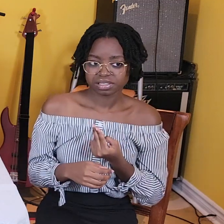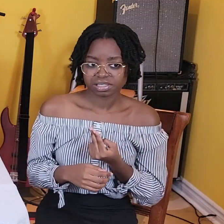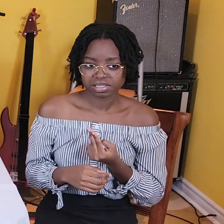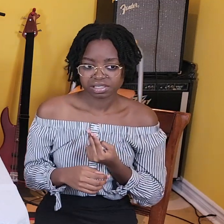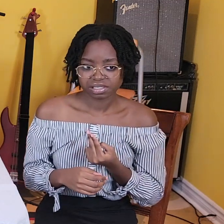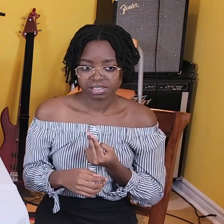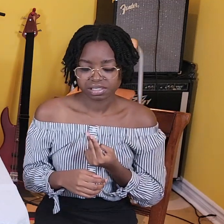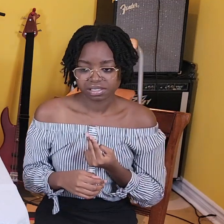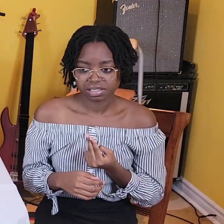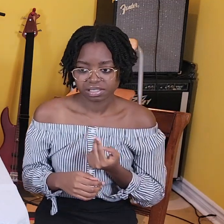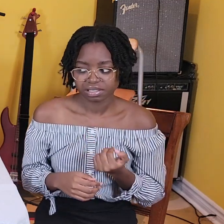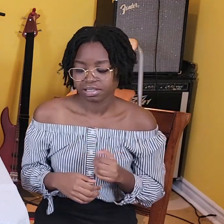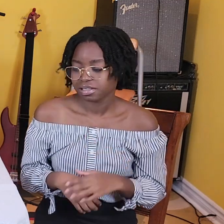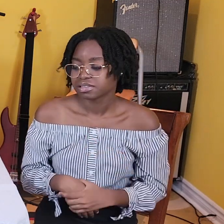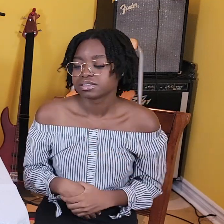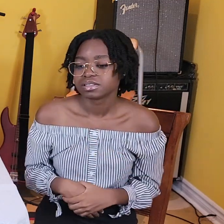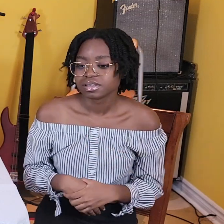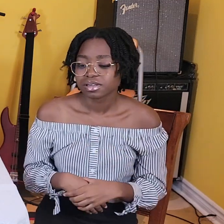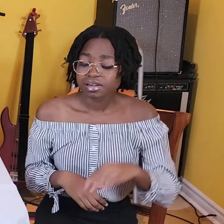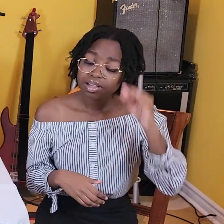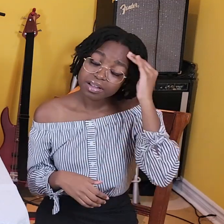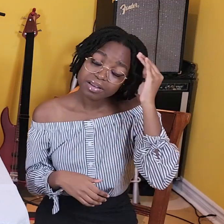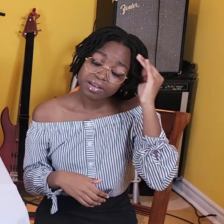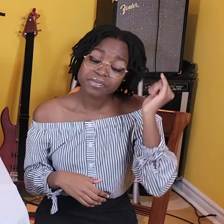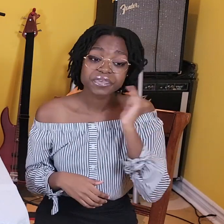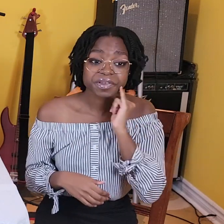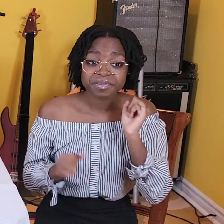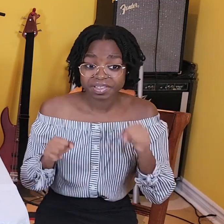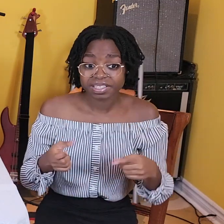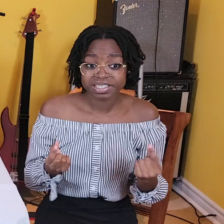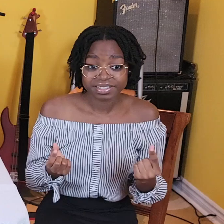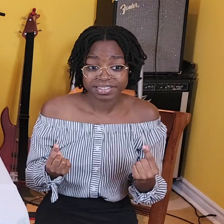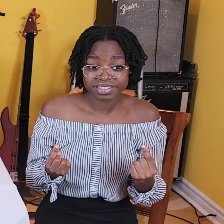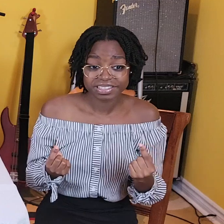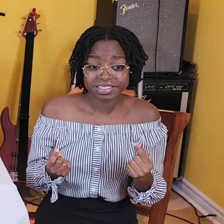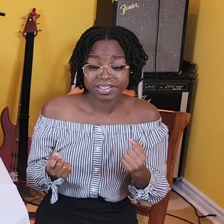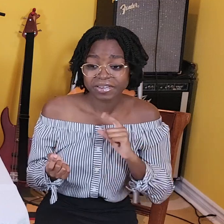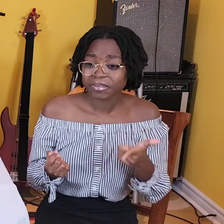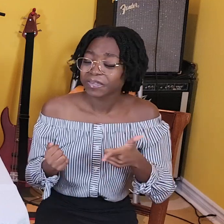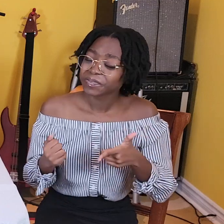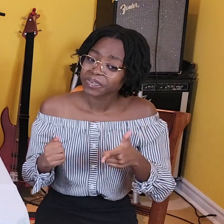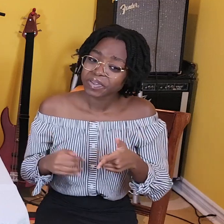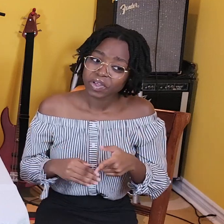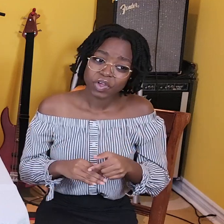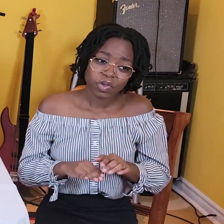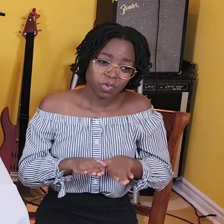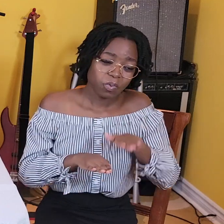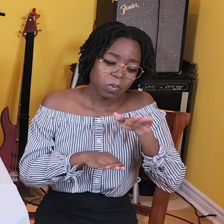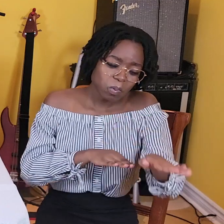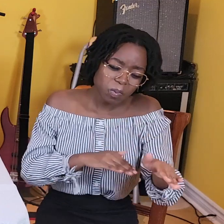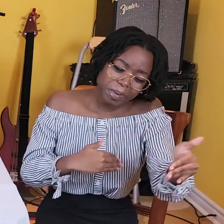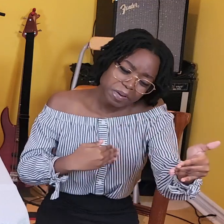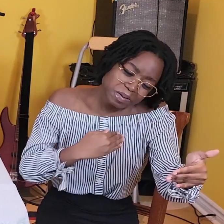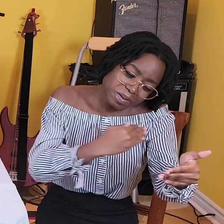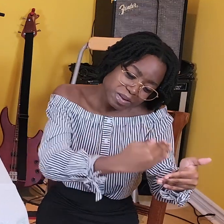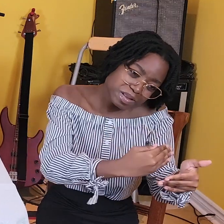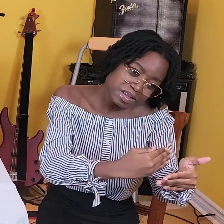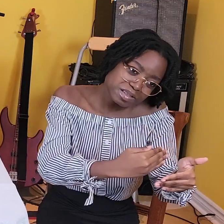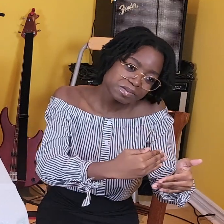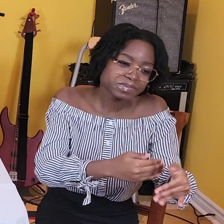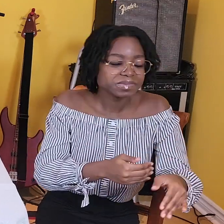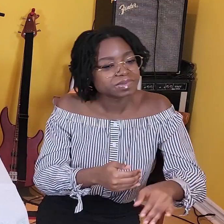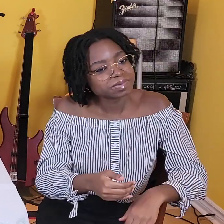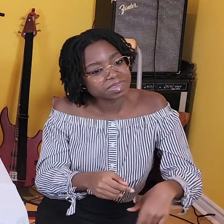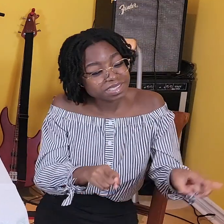us, we know that if we can do that, we are one step closer to being like Jesus in